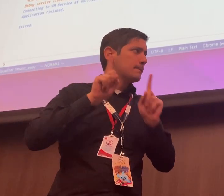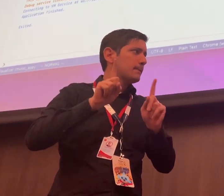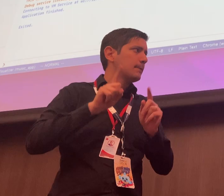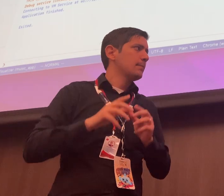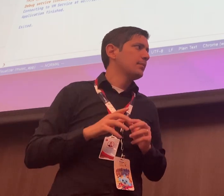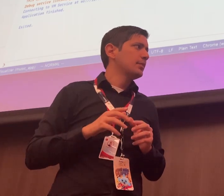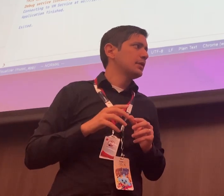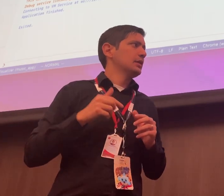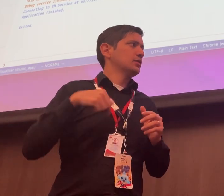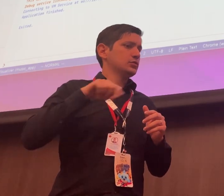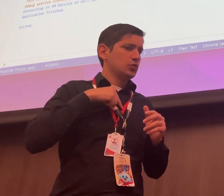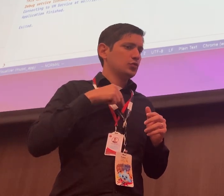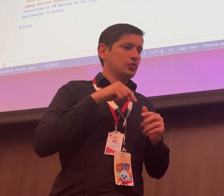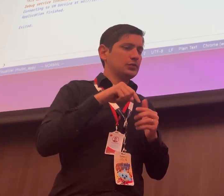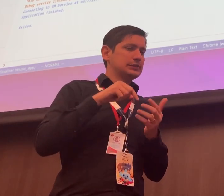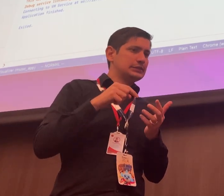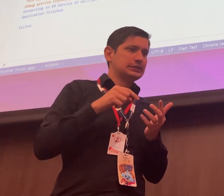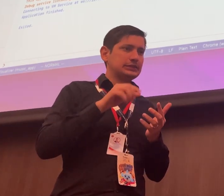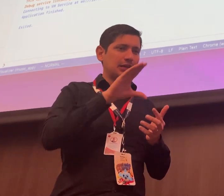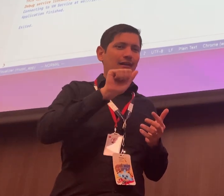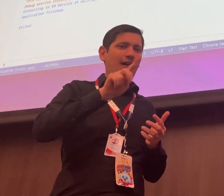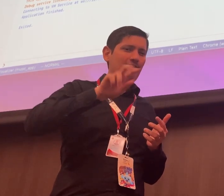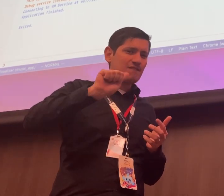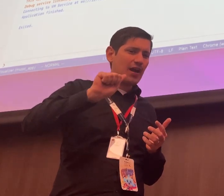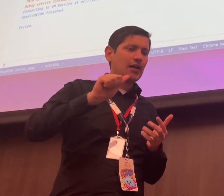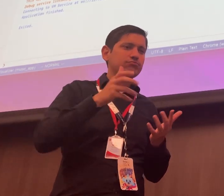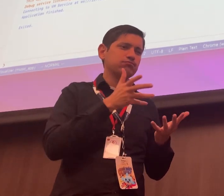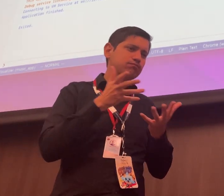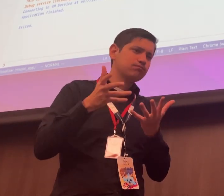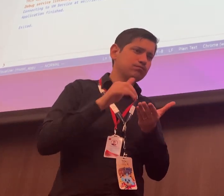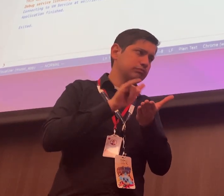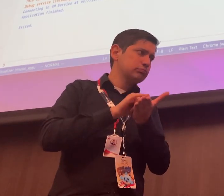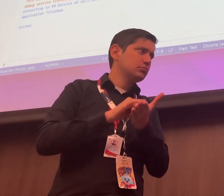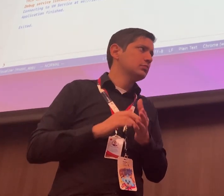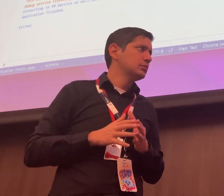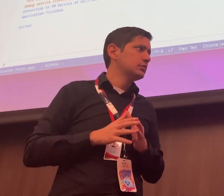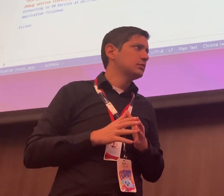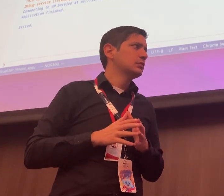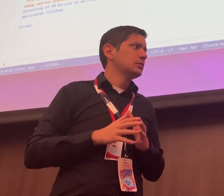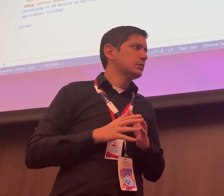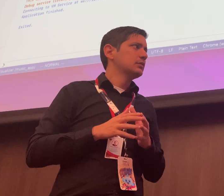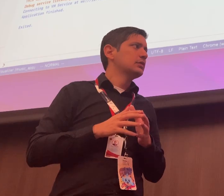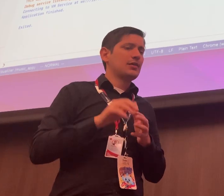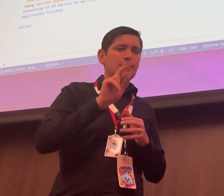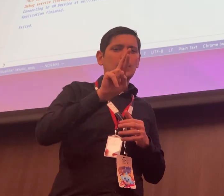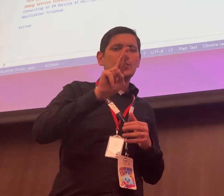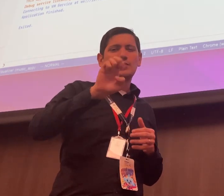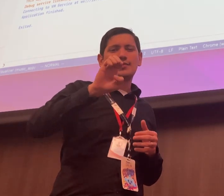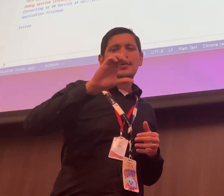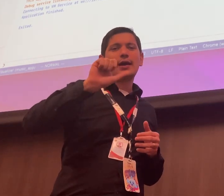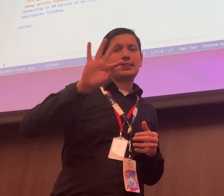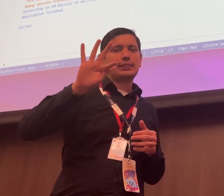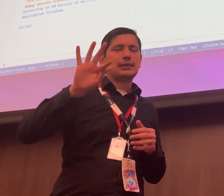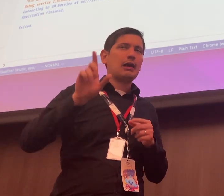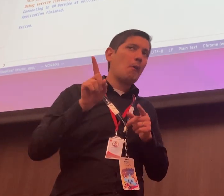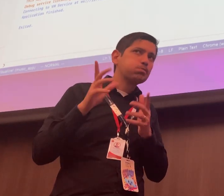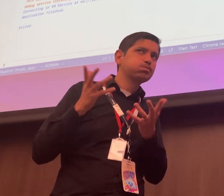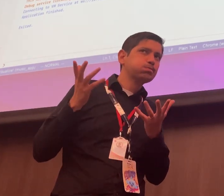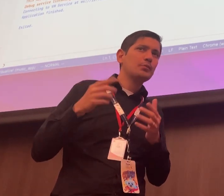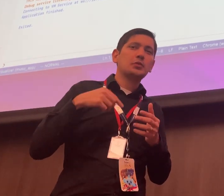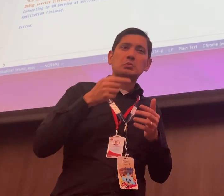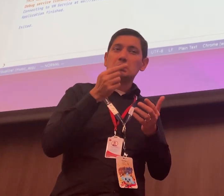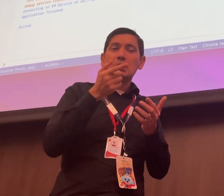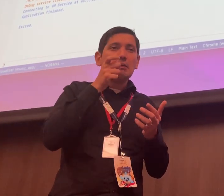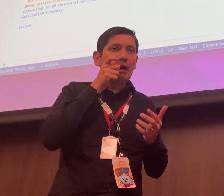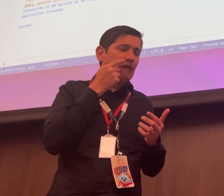of drawing to the canvas, it renders HTML elements like Angular or React does today. So you can check